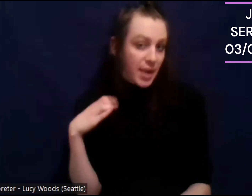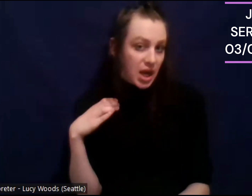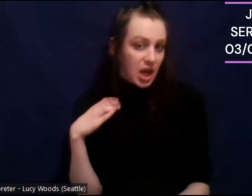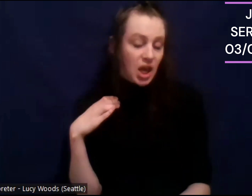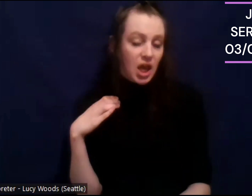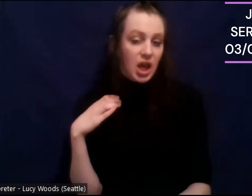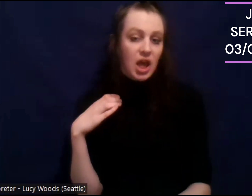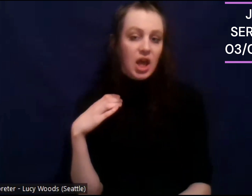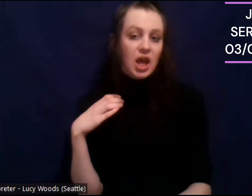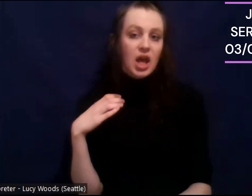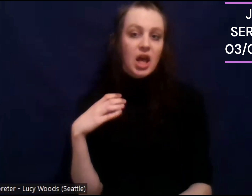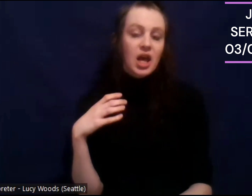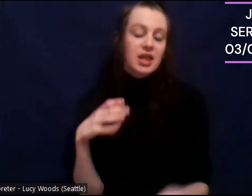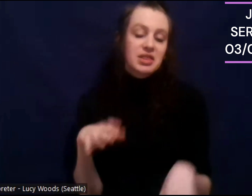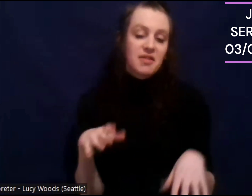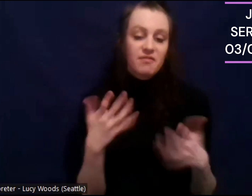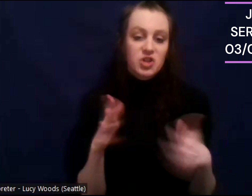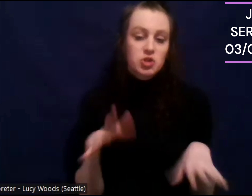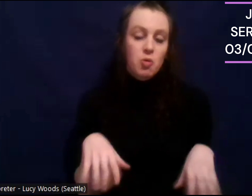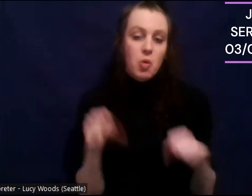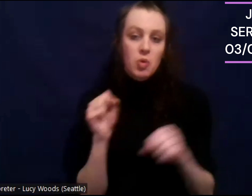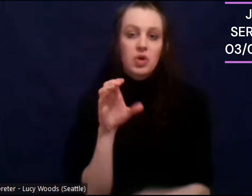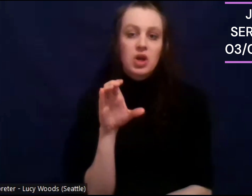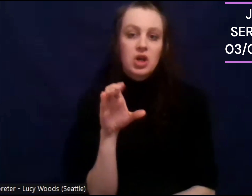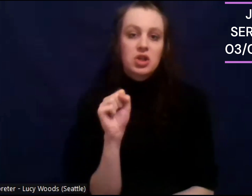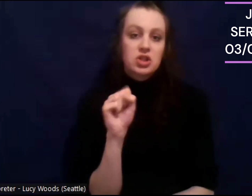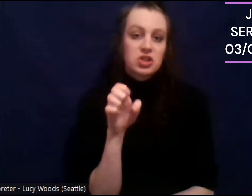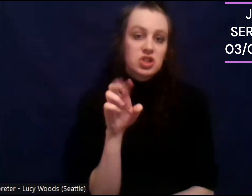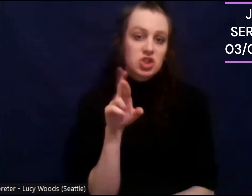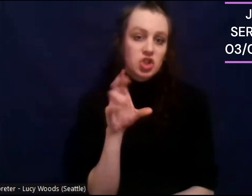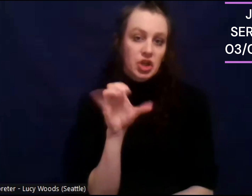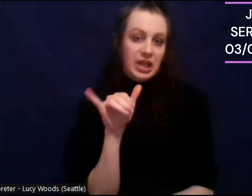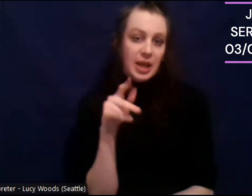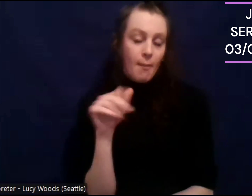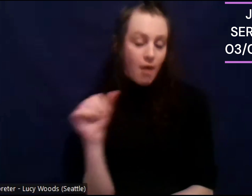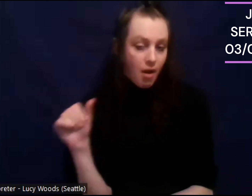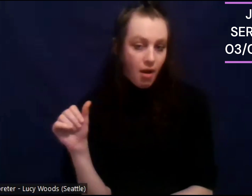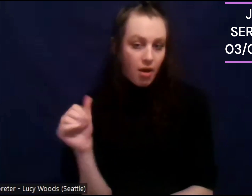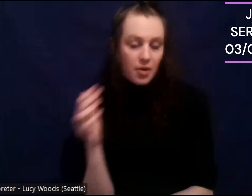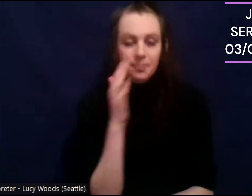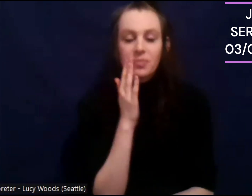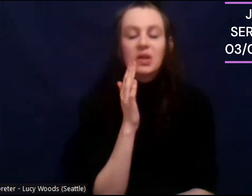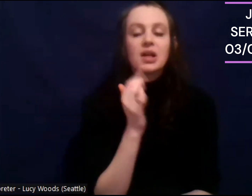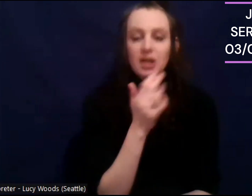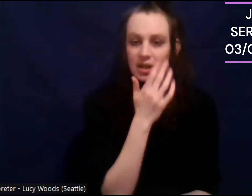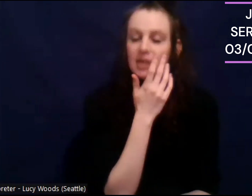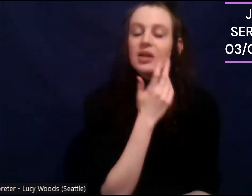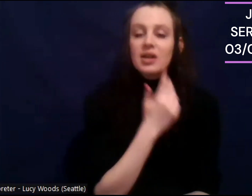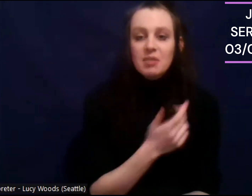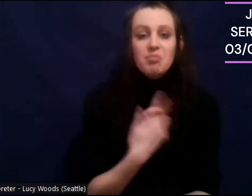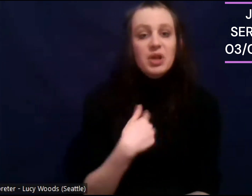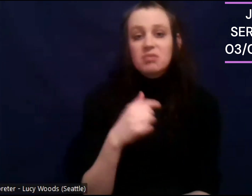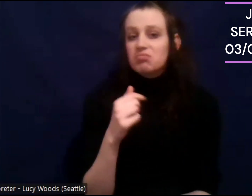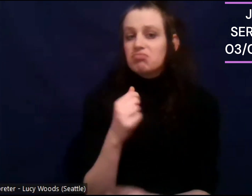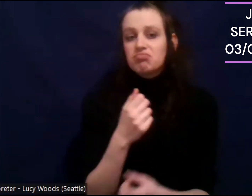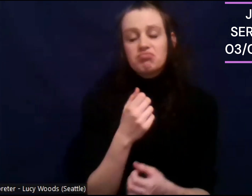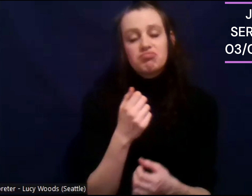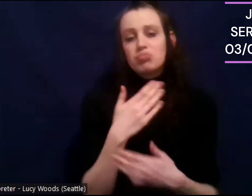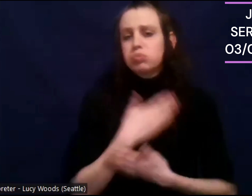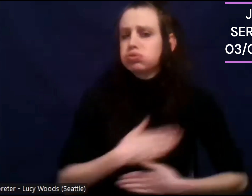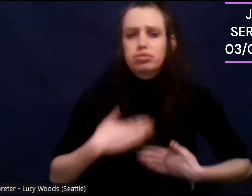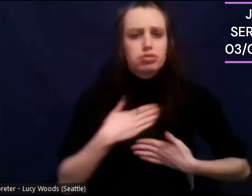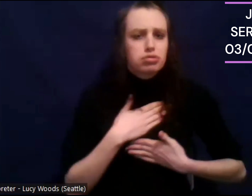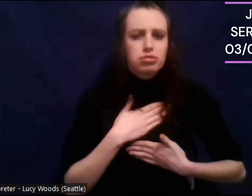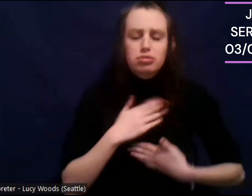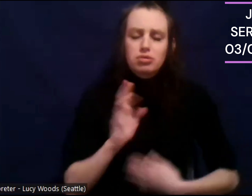throwing SERCYPAA. So when SERCYPAA was over, I jumped over to the SERCYPAA committee, and I love it, man. I don't have to